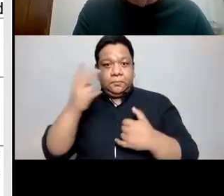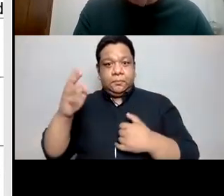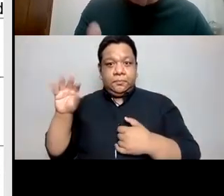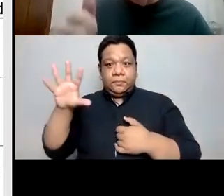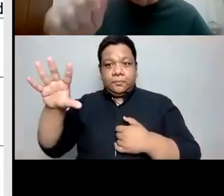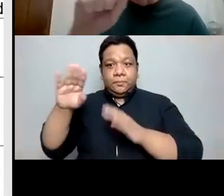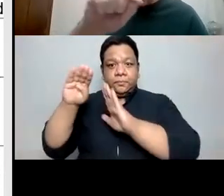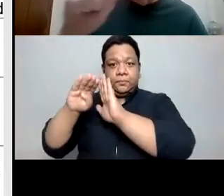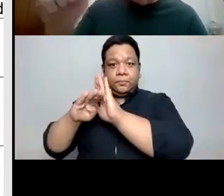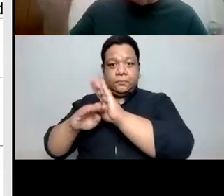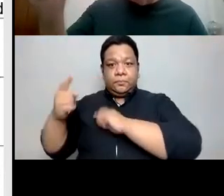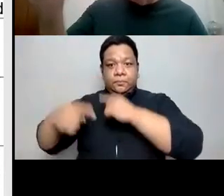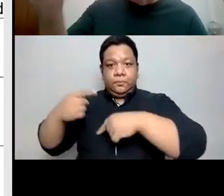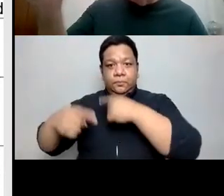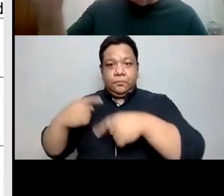So